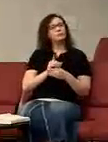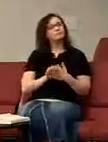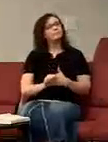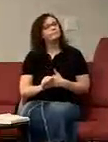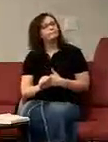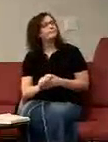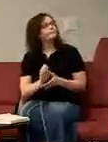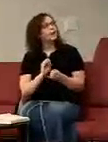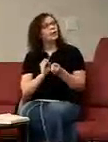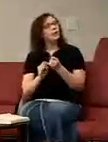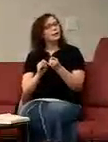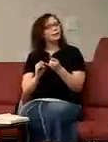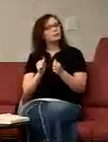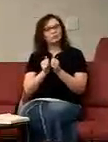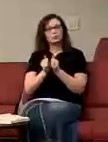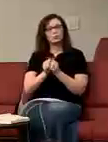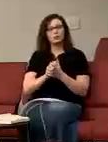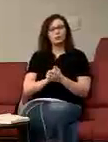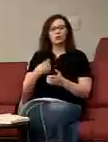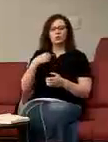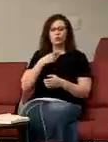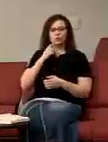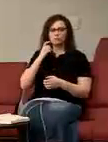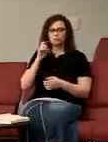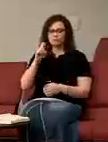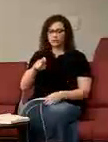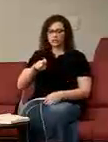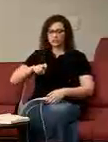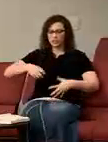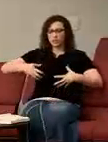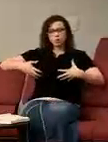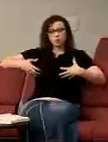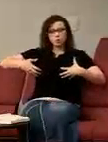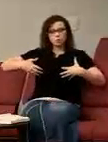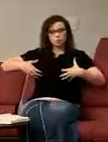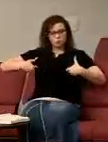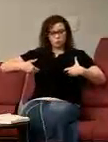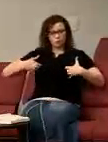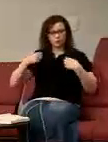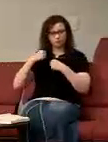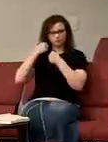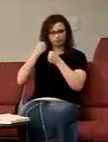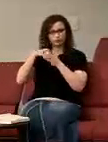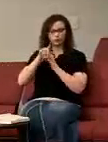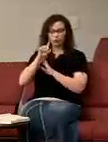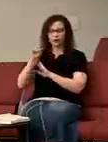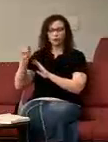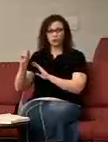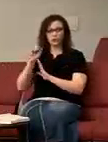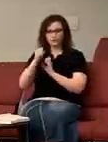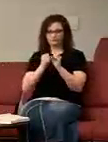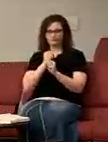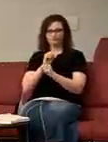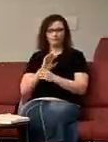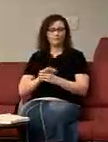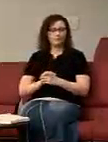what I want to end here with is we need to be this gorilla strong in 2020. And I'm talking about your faith. We just need to have faith